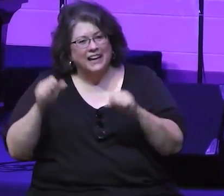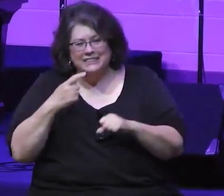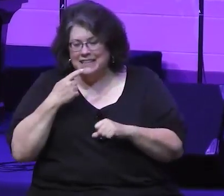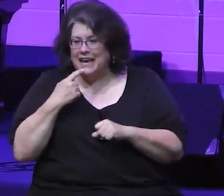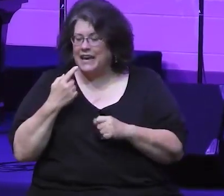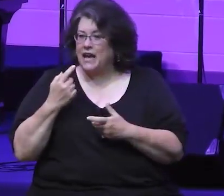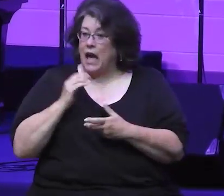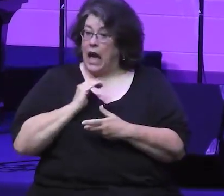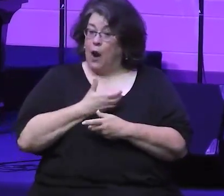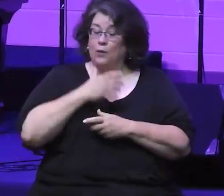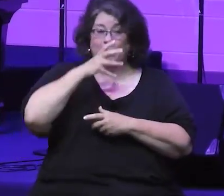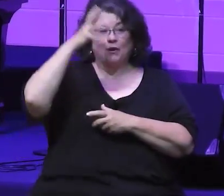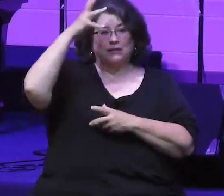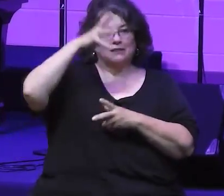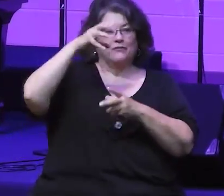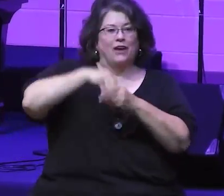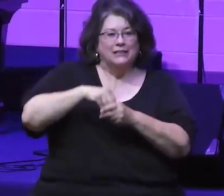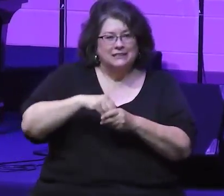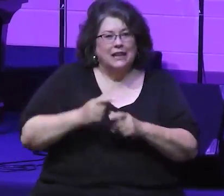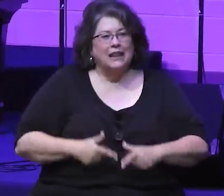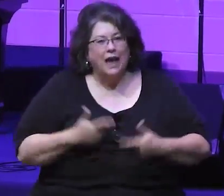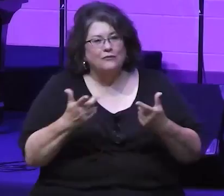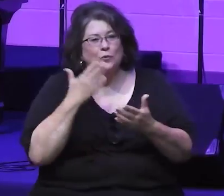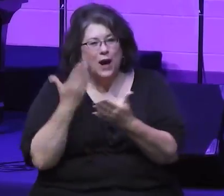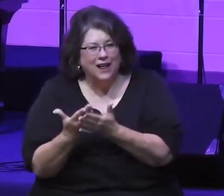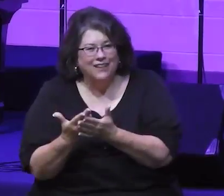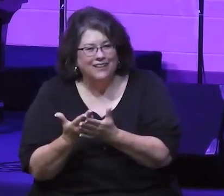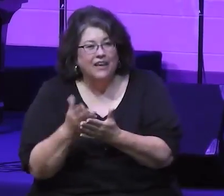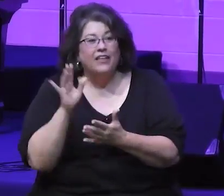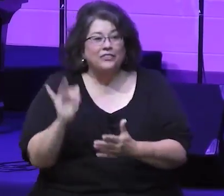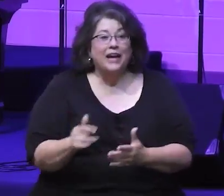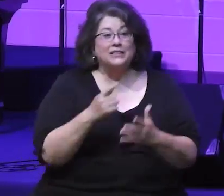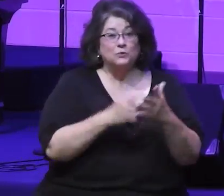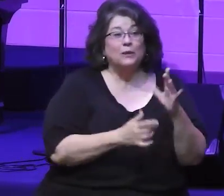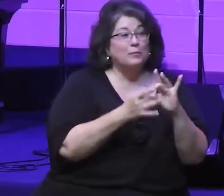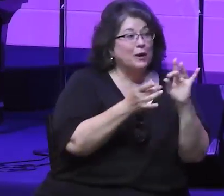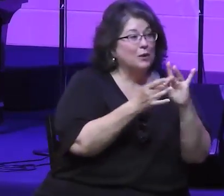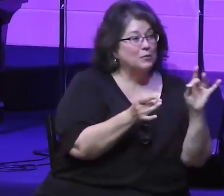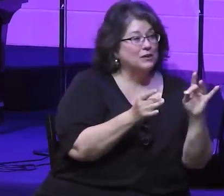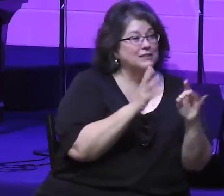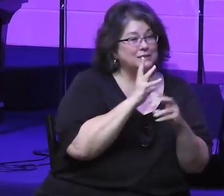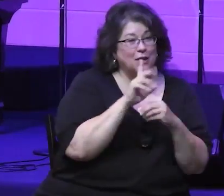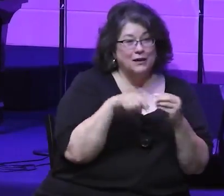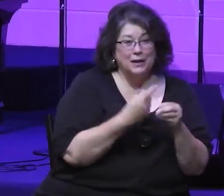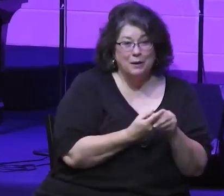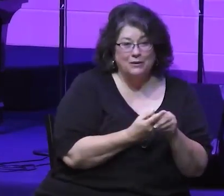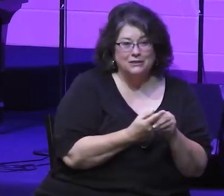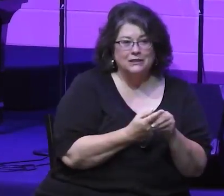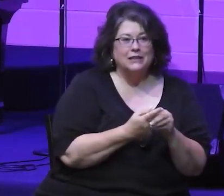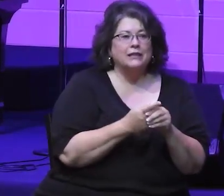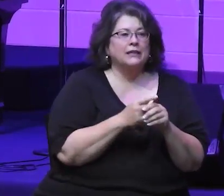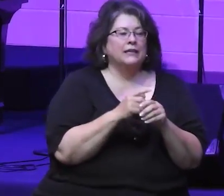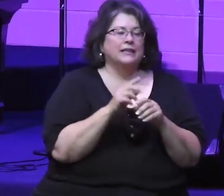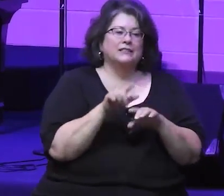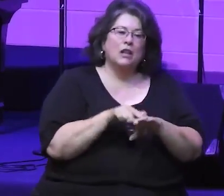have invested our life well. This is what the parable is talking about. It's just the long, slow obedience in the same